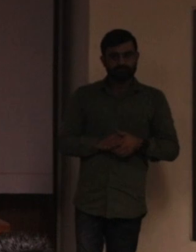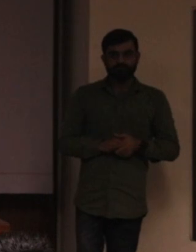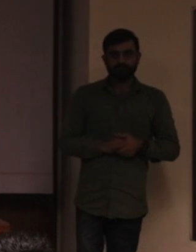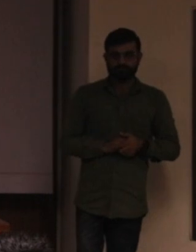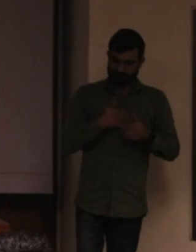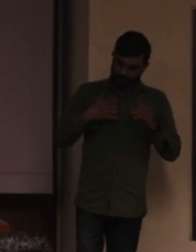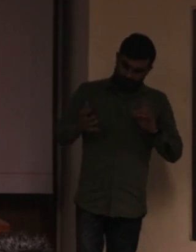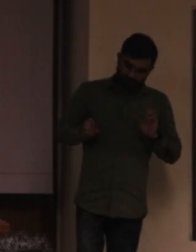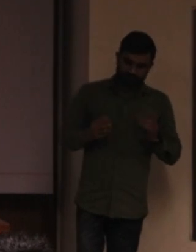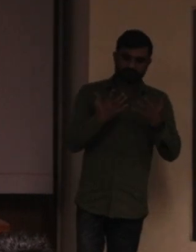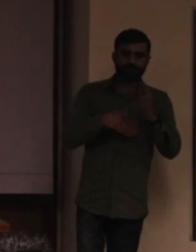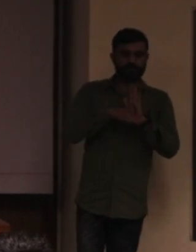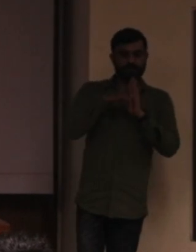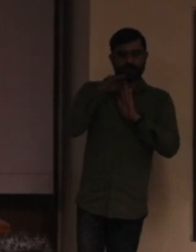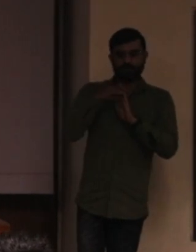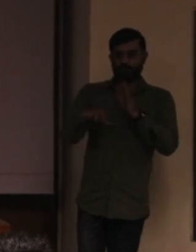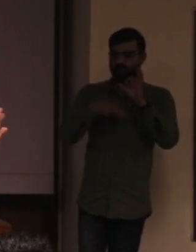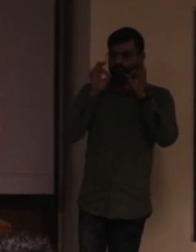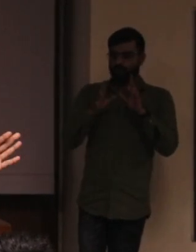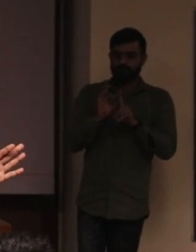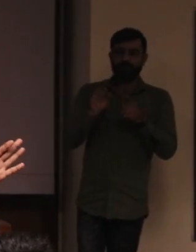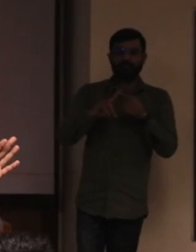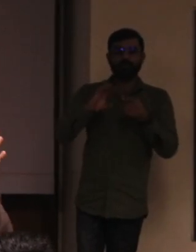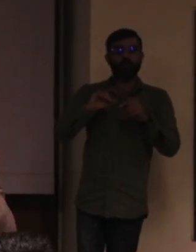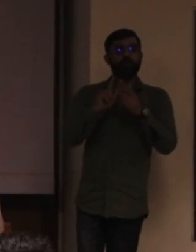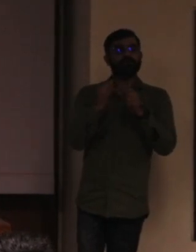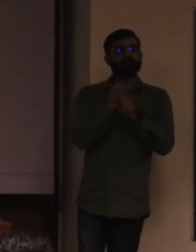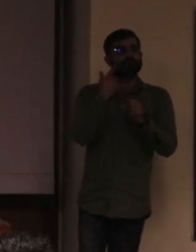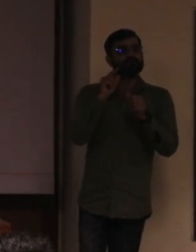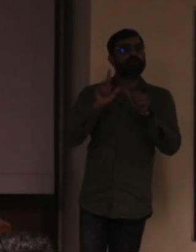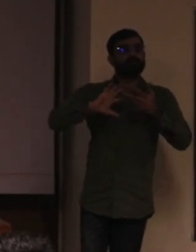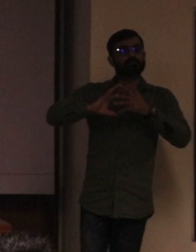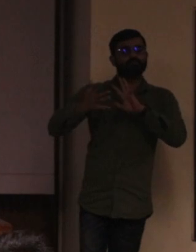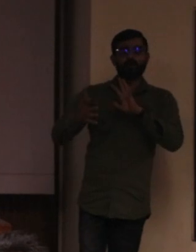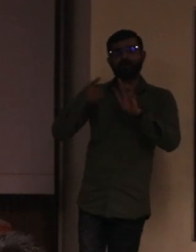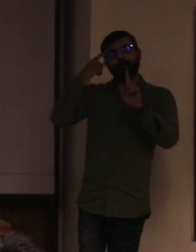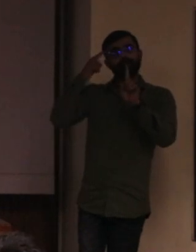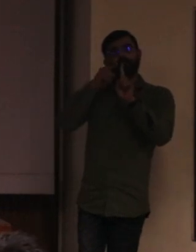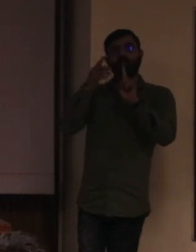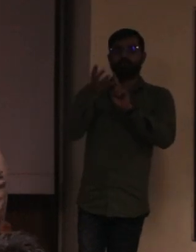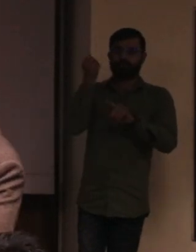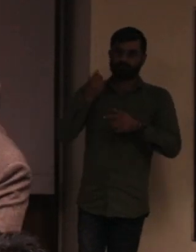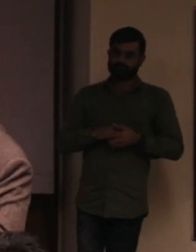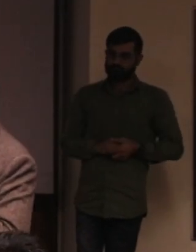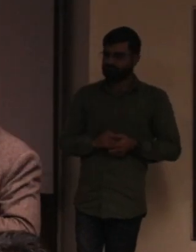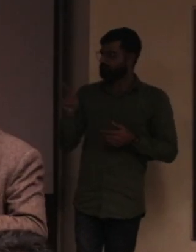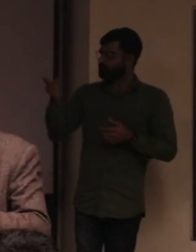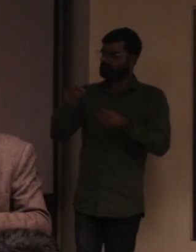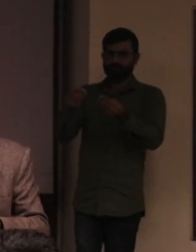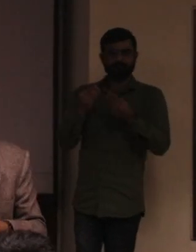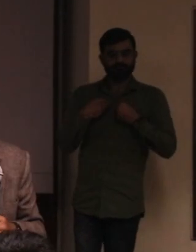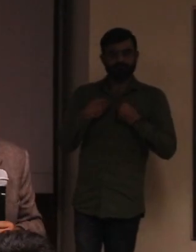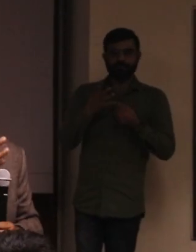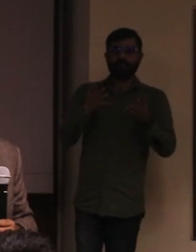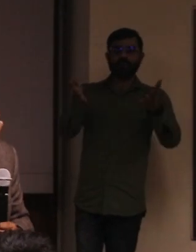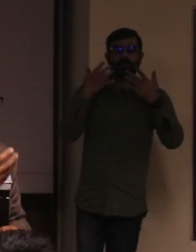to bring at a level where it performs its ecological function. That is the ultimate objective. So, and it also provides